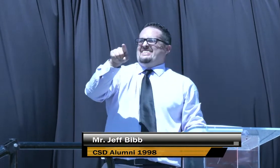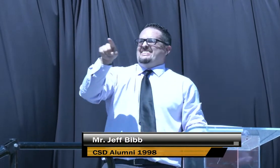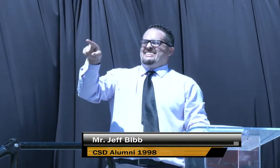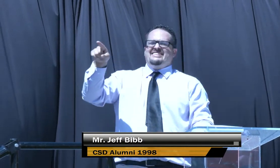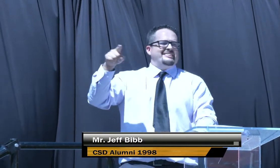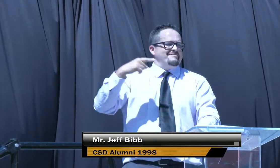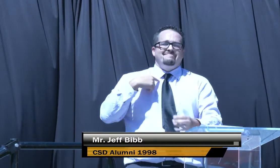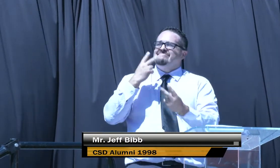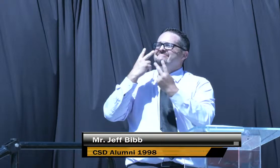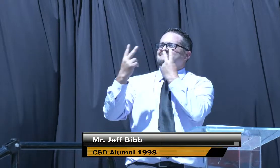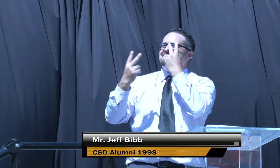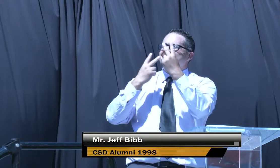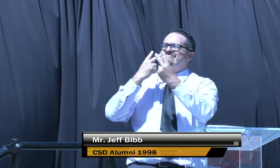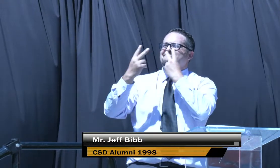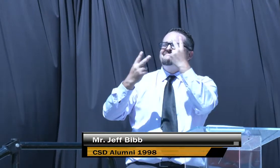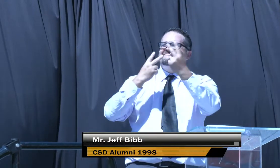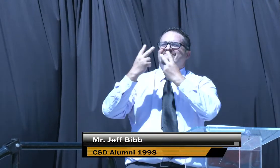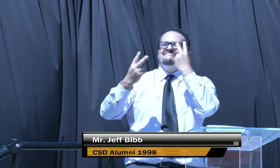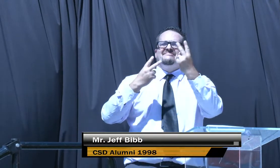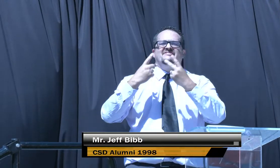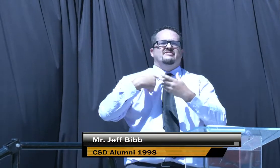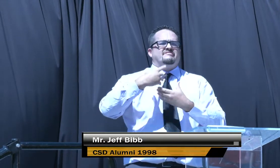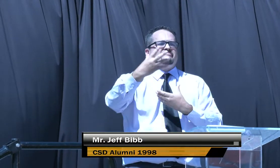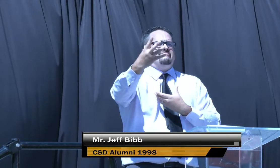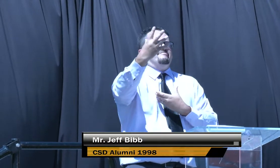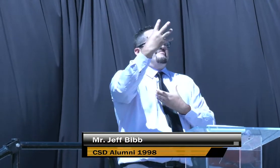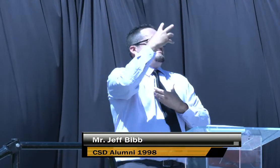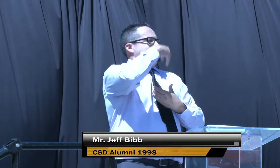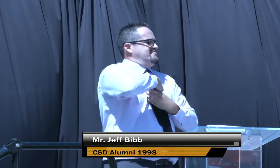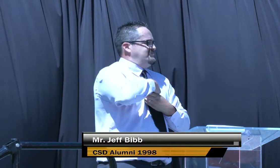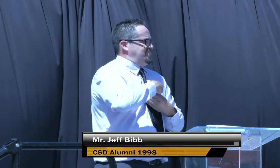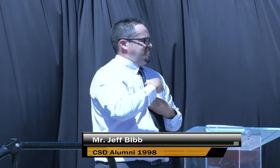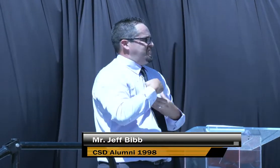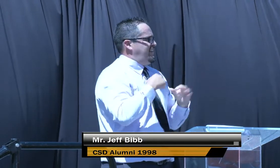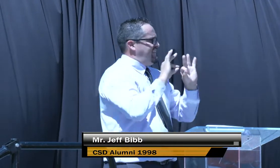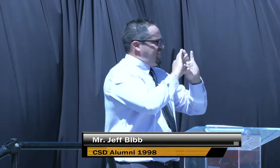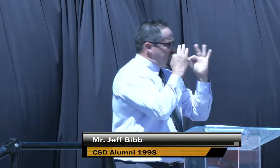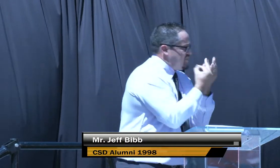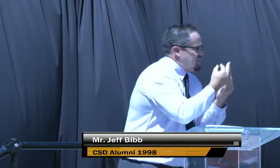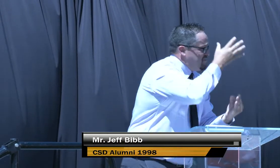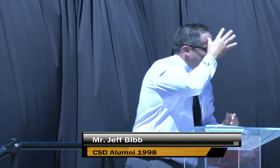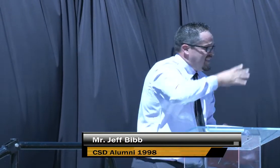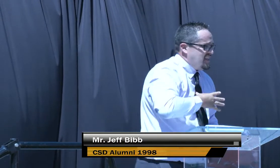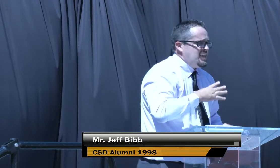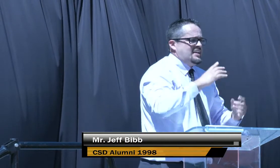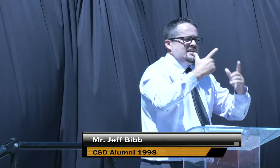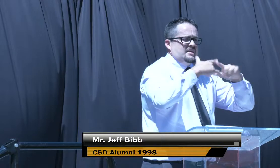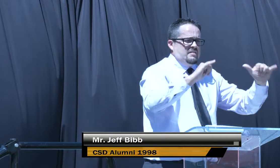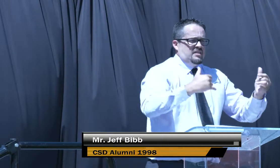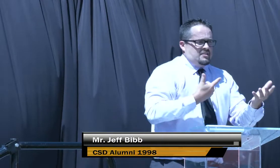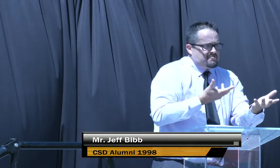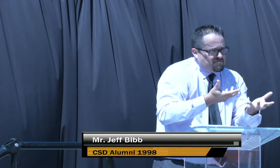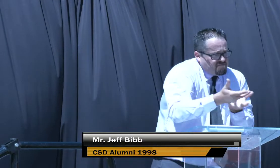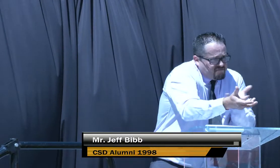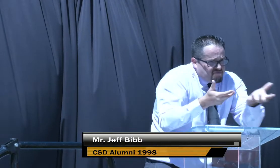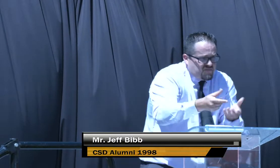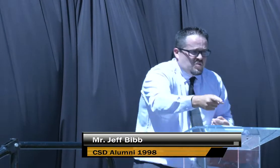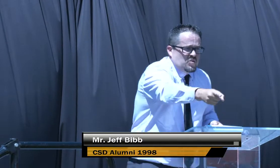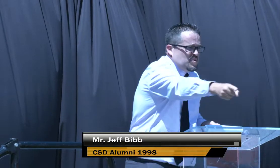Again, she volunteered for various community projects, including serving as treasurer for the California Association of the Deaf. Those are